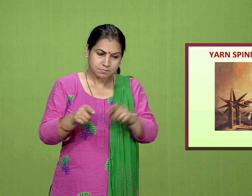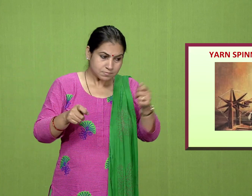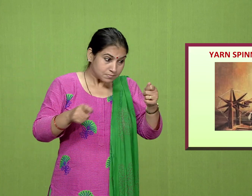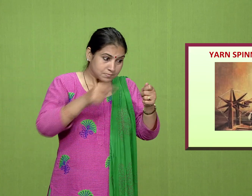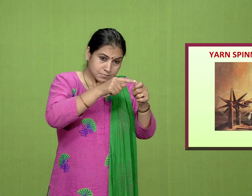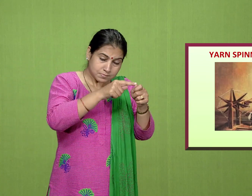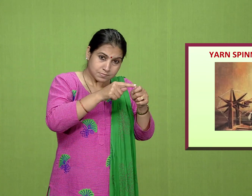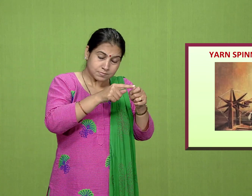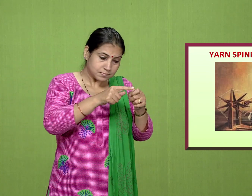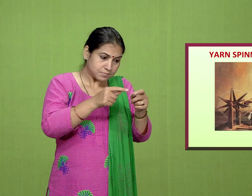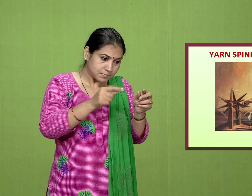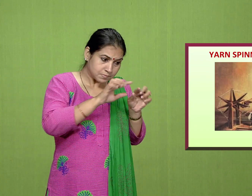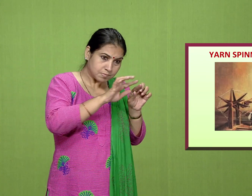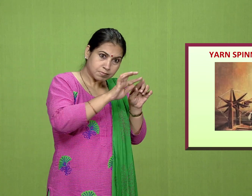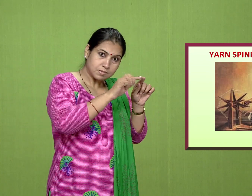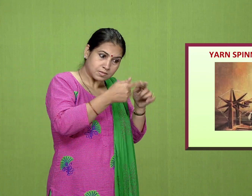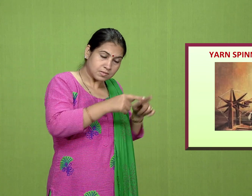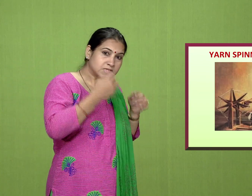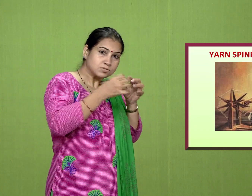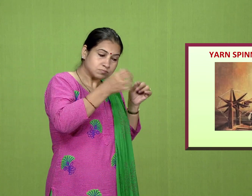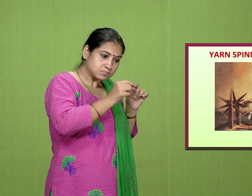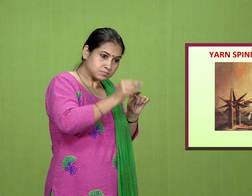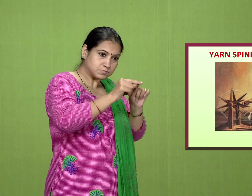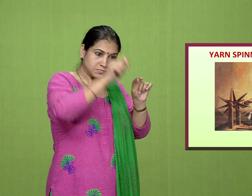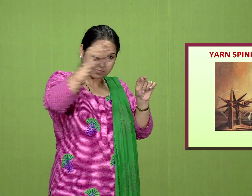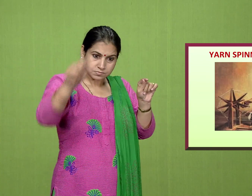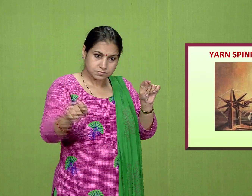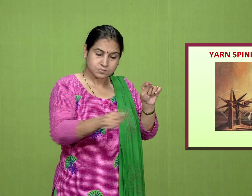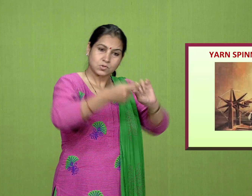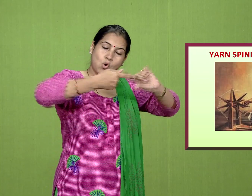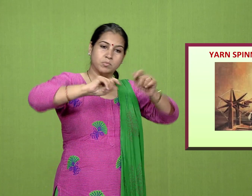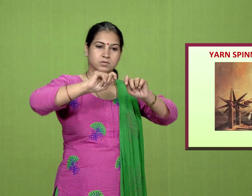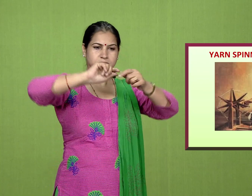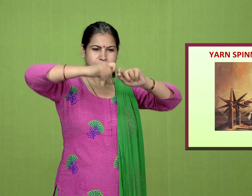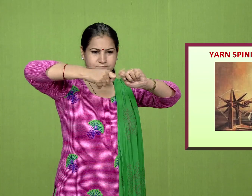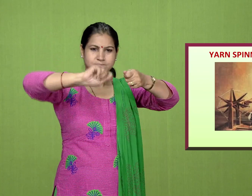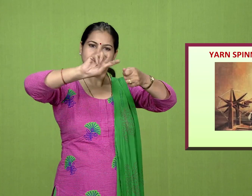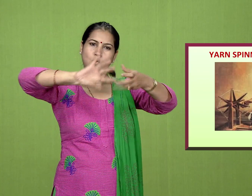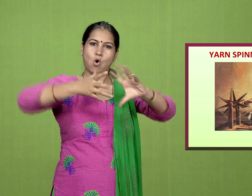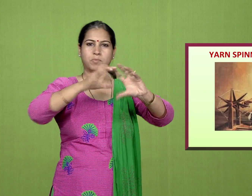drawn, and twisted together to make a yarn,